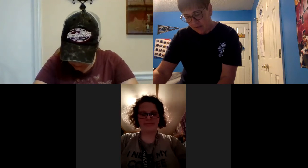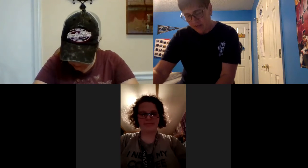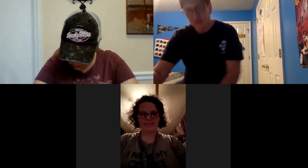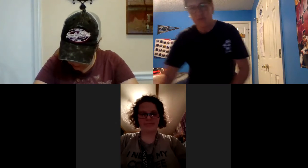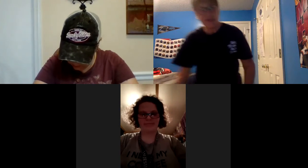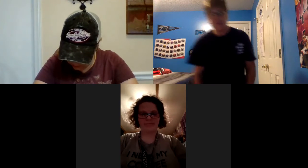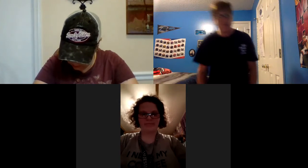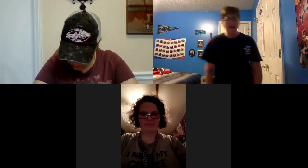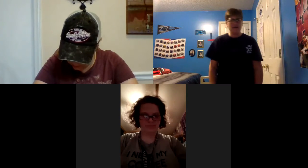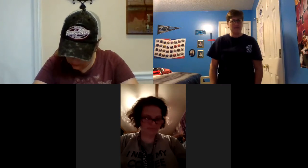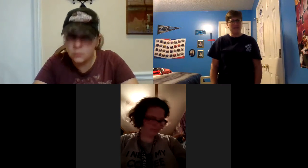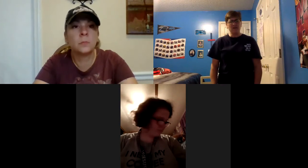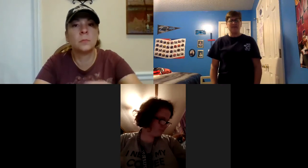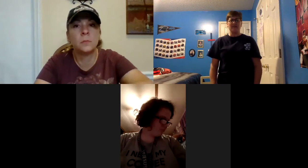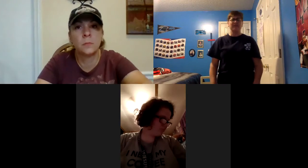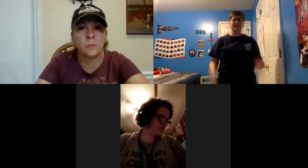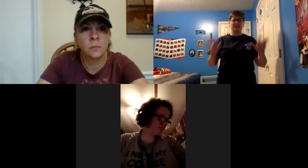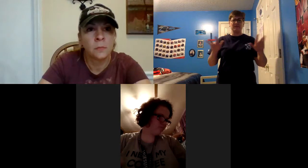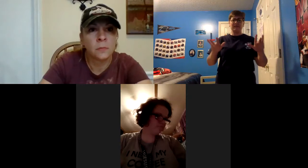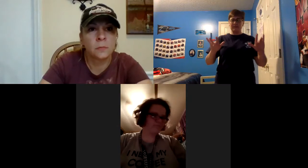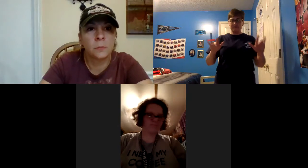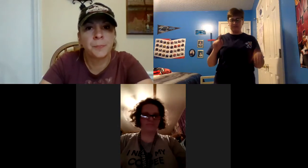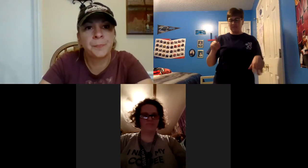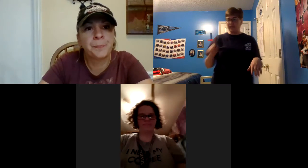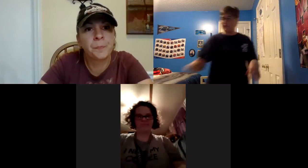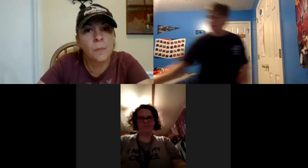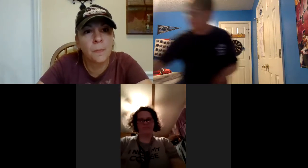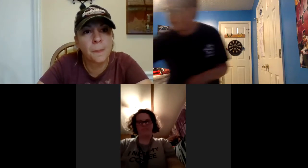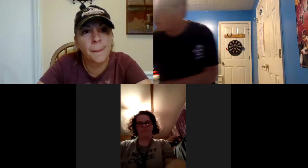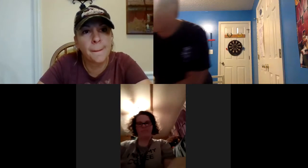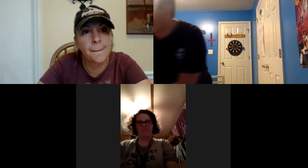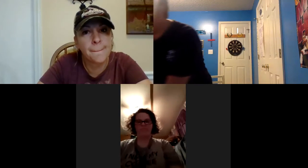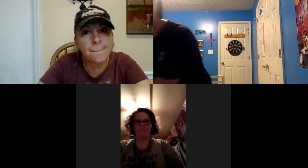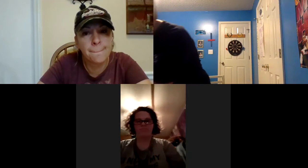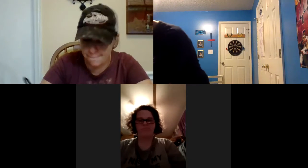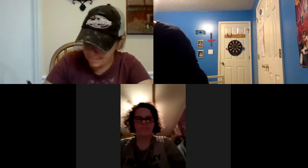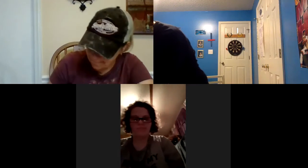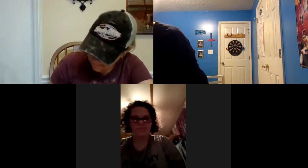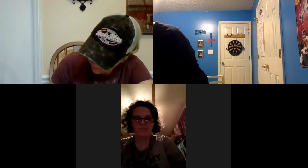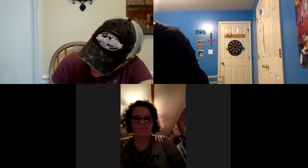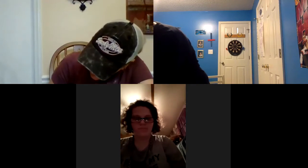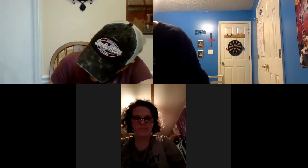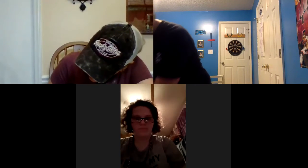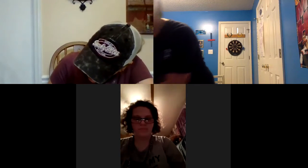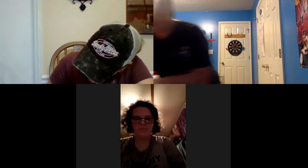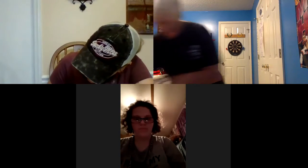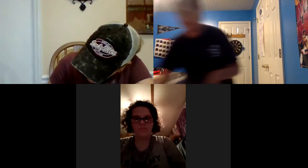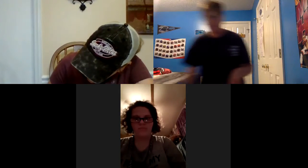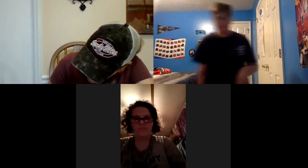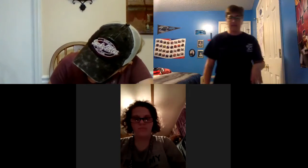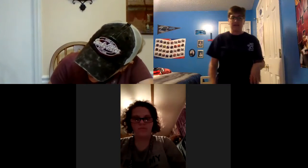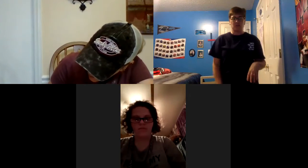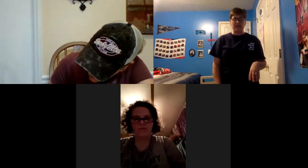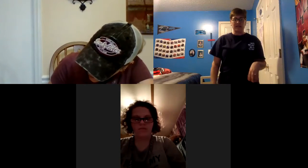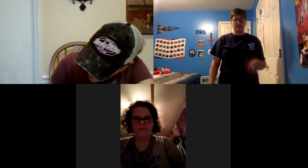So I don't know why I didn't put that on there. So, I'm going to circle that one. And I'll add it